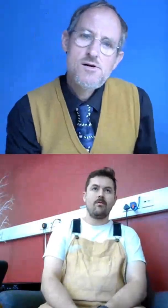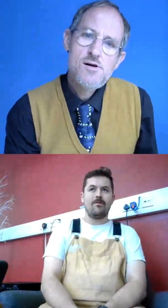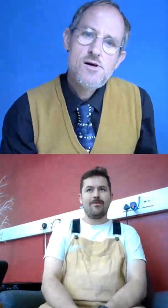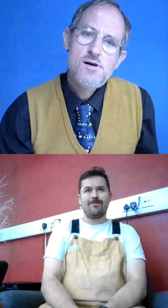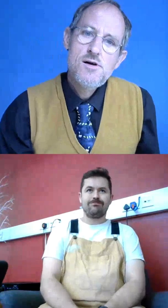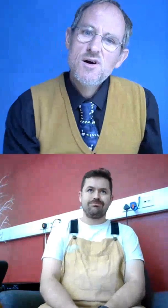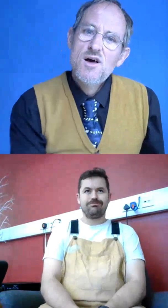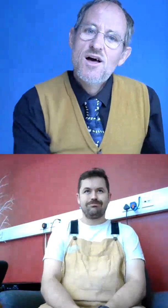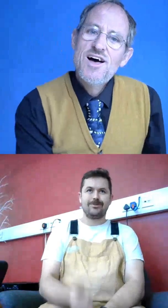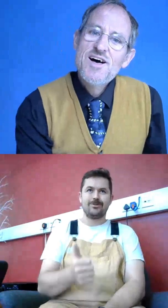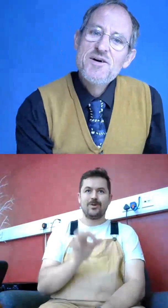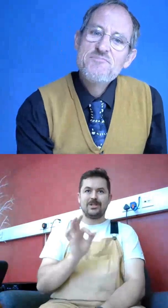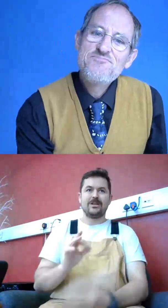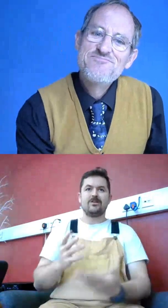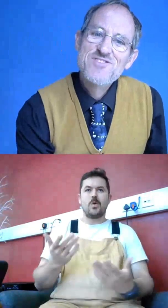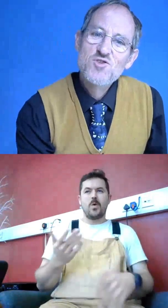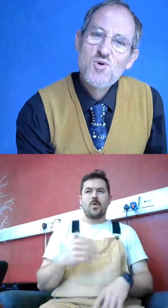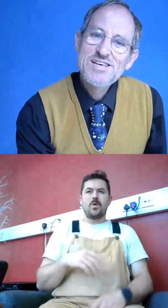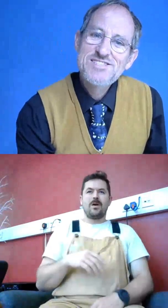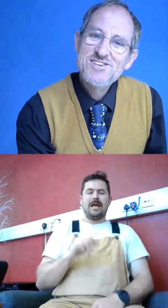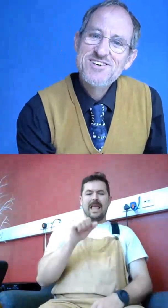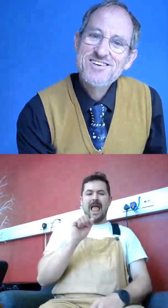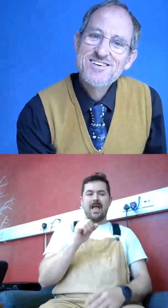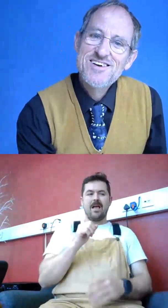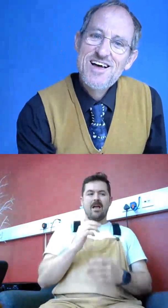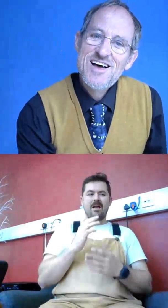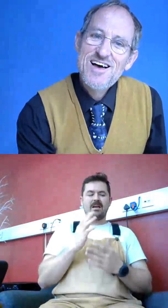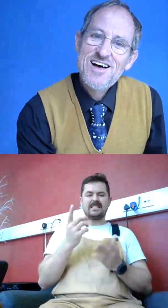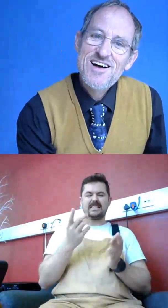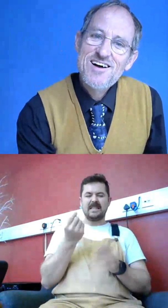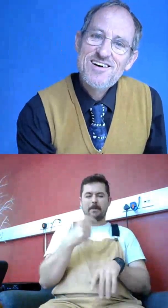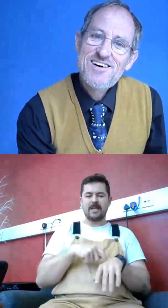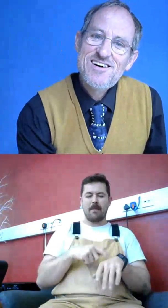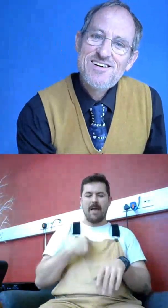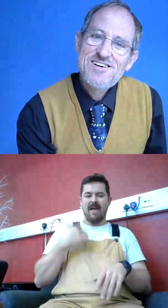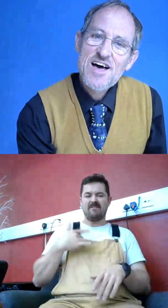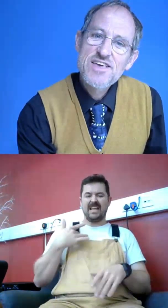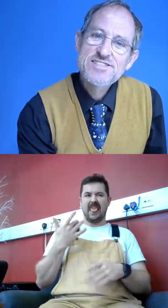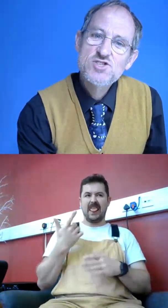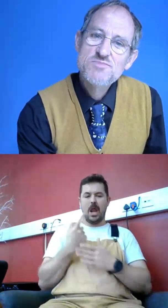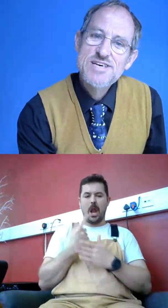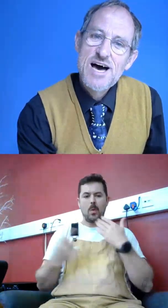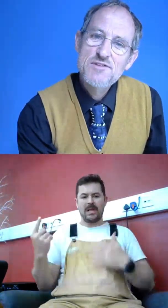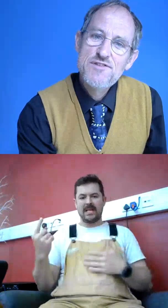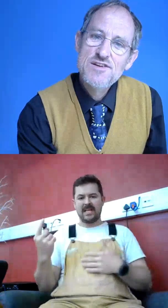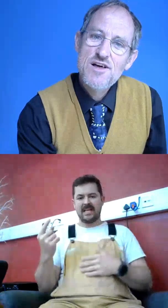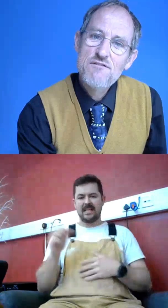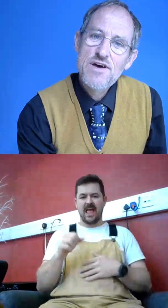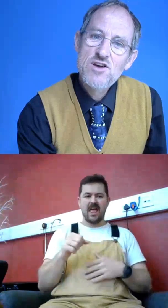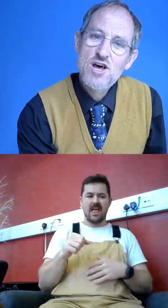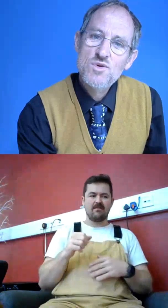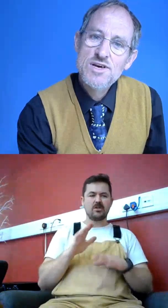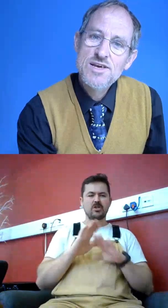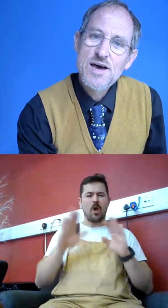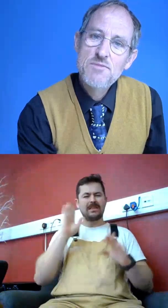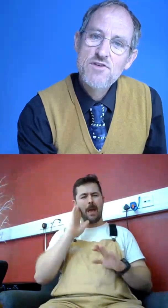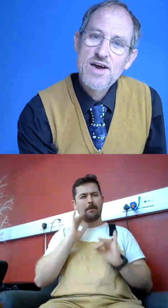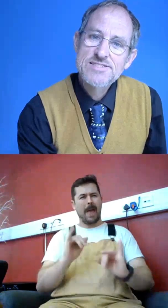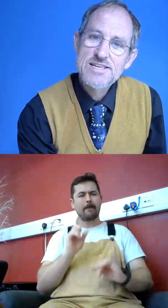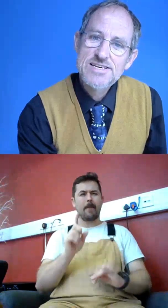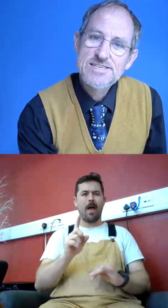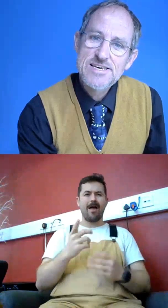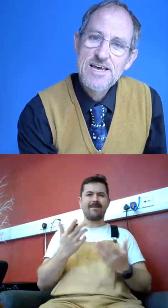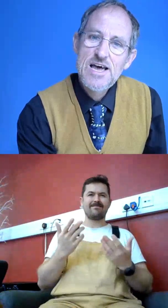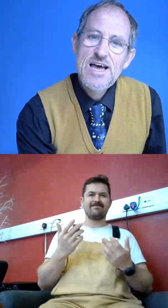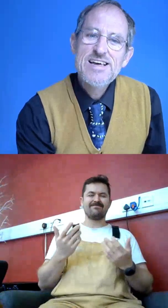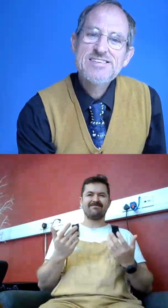Good question. I think sometimes I feel very lonely. It can be